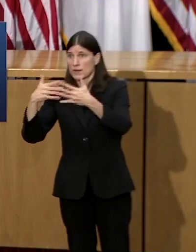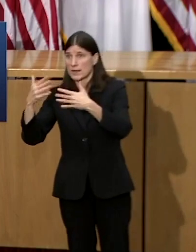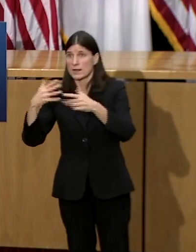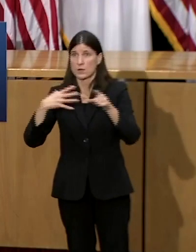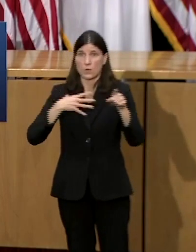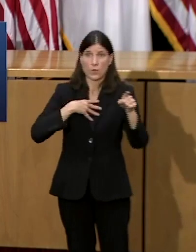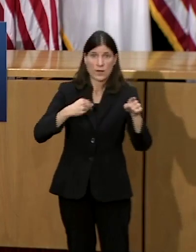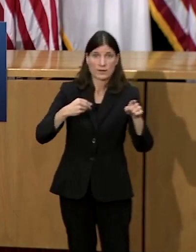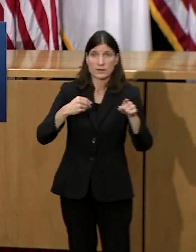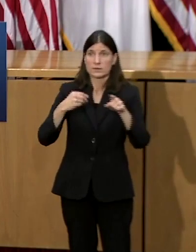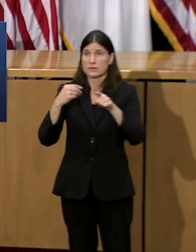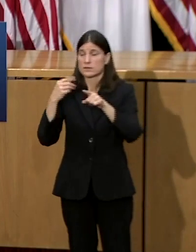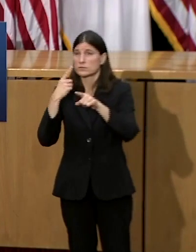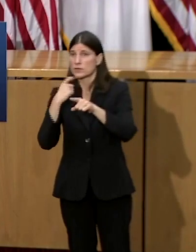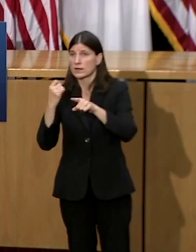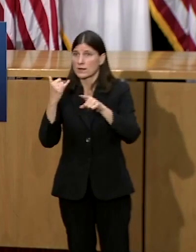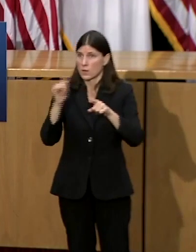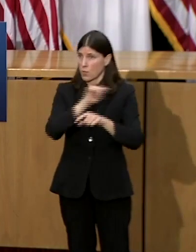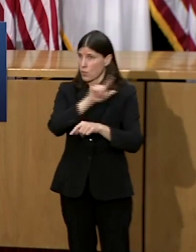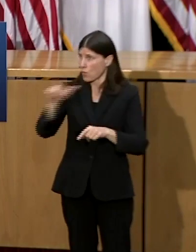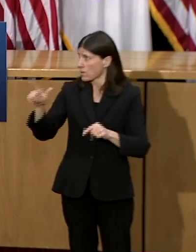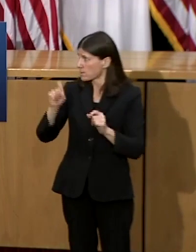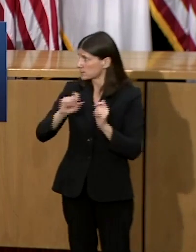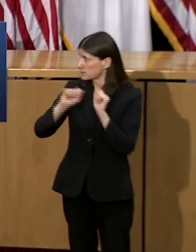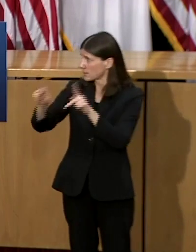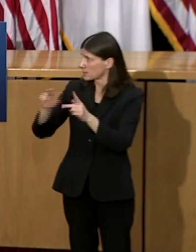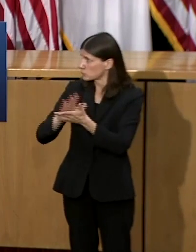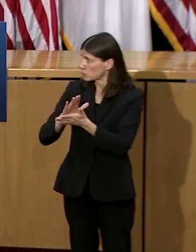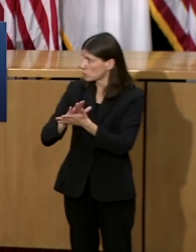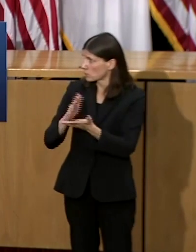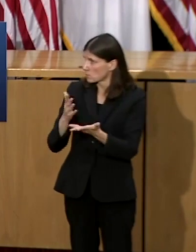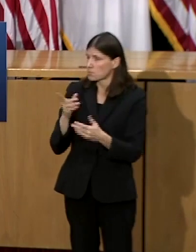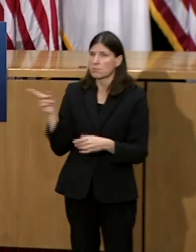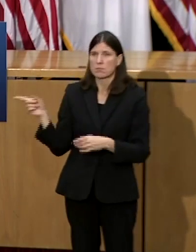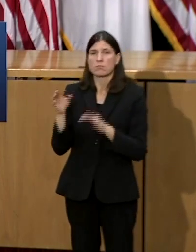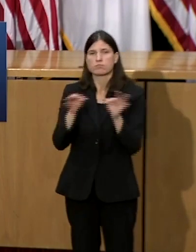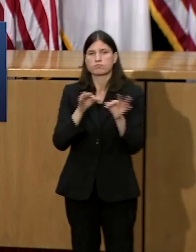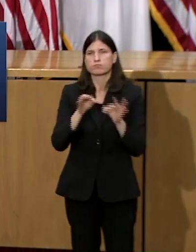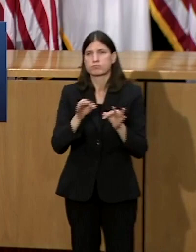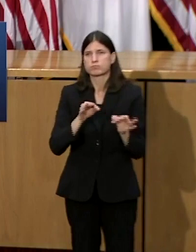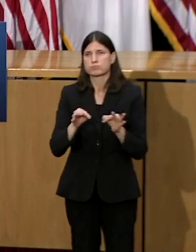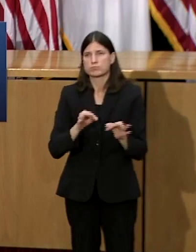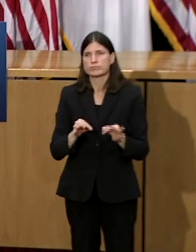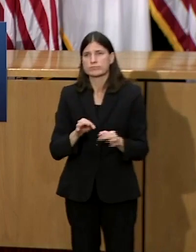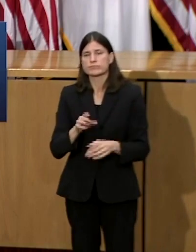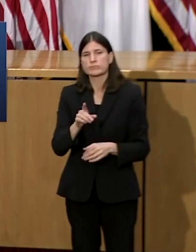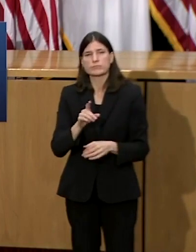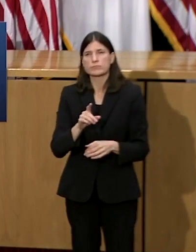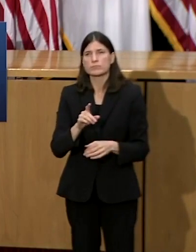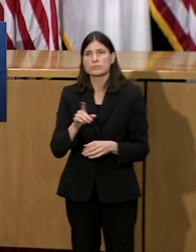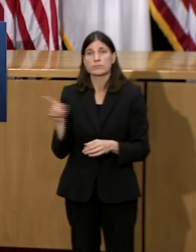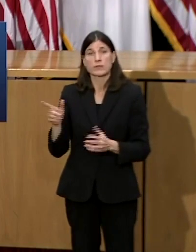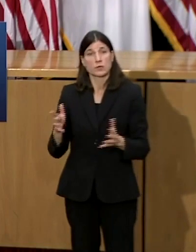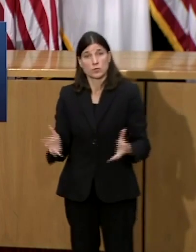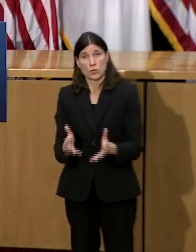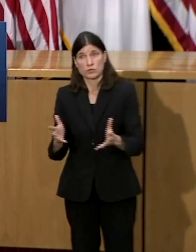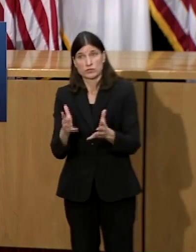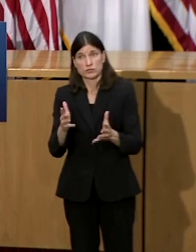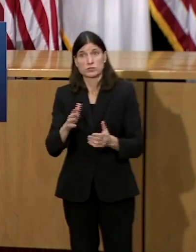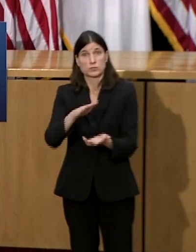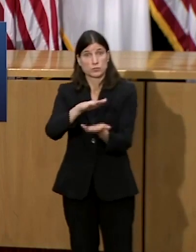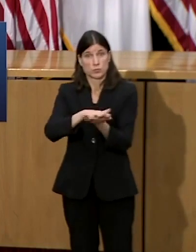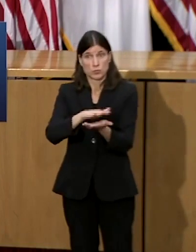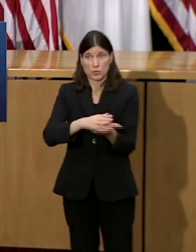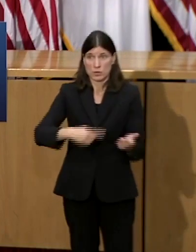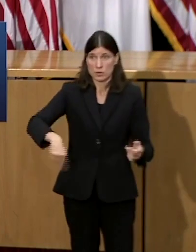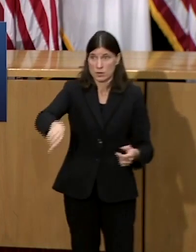to prioritize getting our kids back. We recognize there are some health and safety metrics that people have to follow, and that could, in